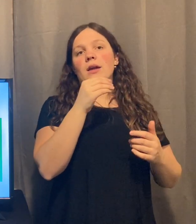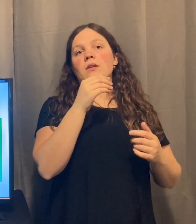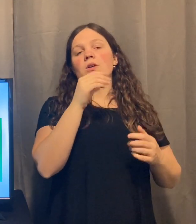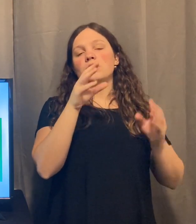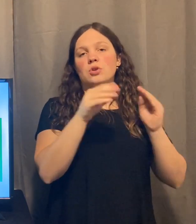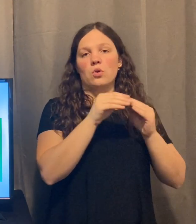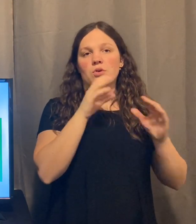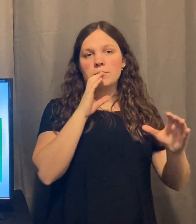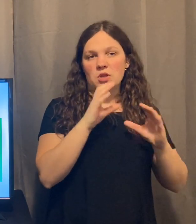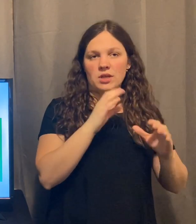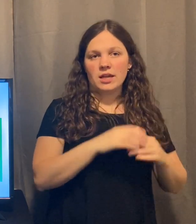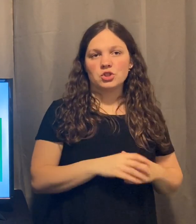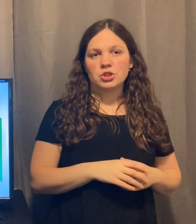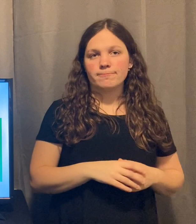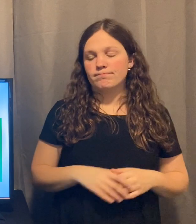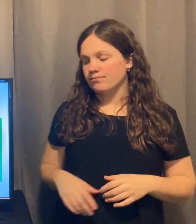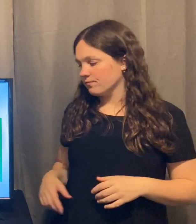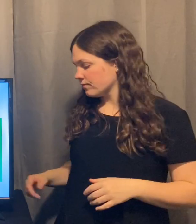and total communication.